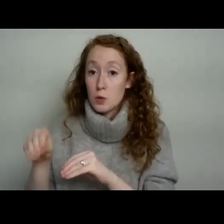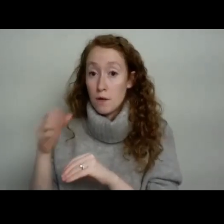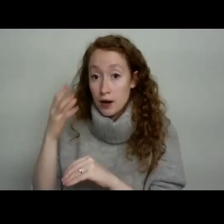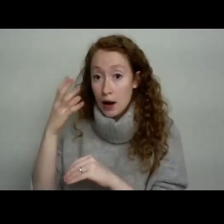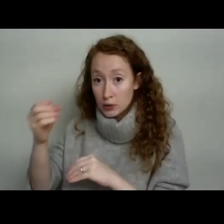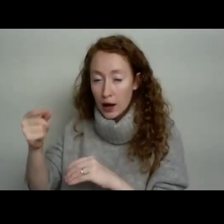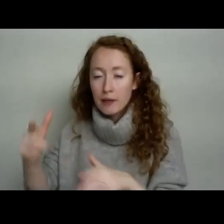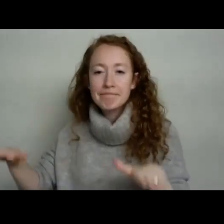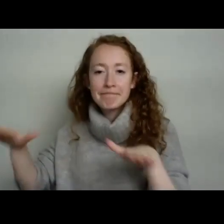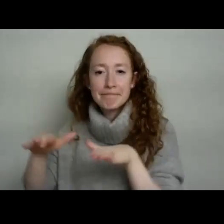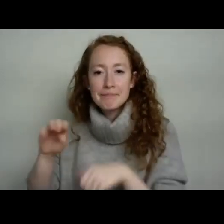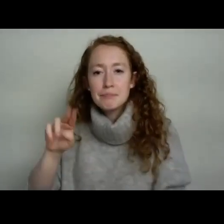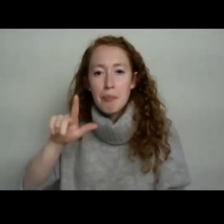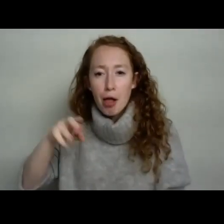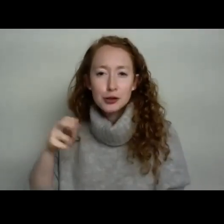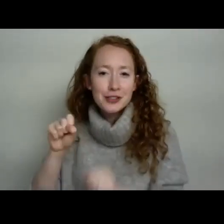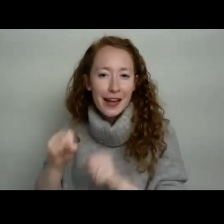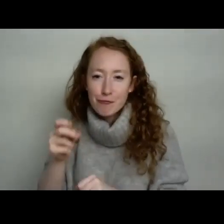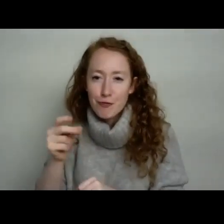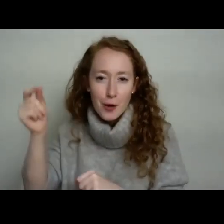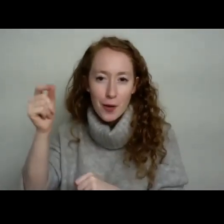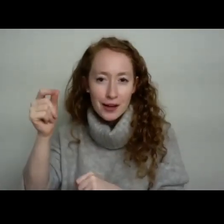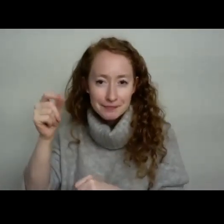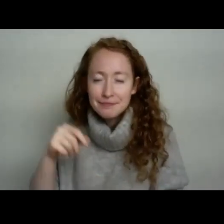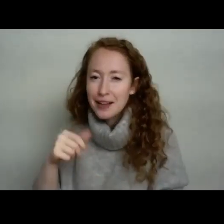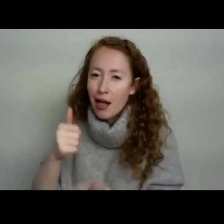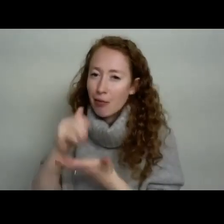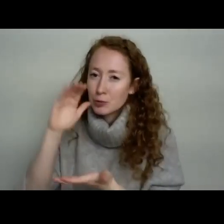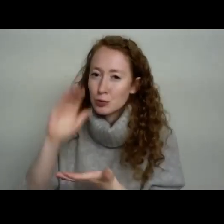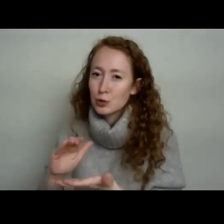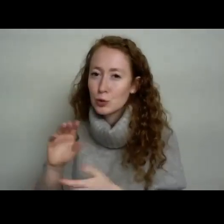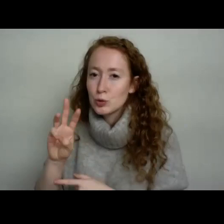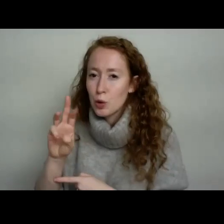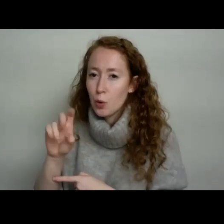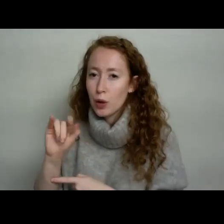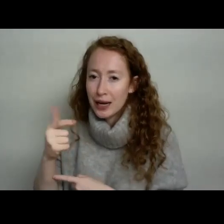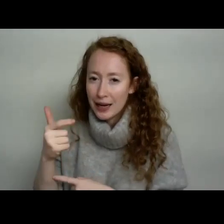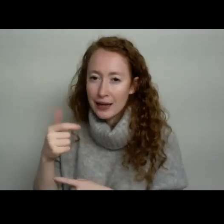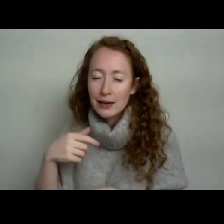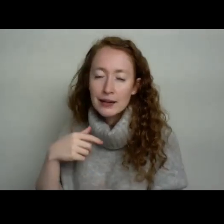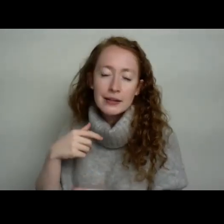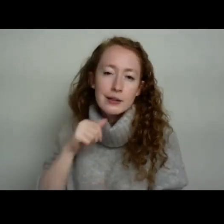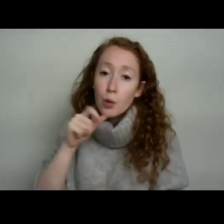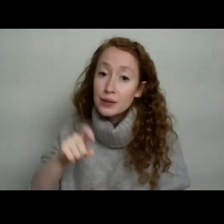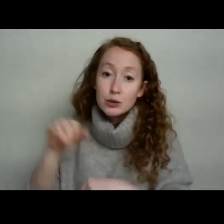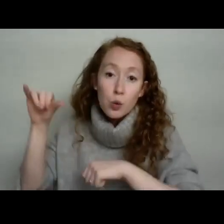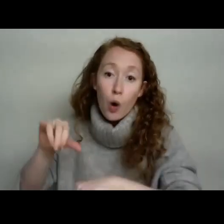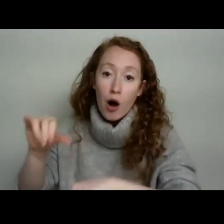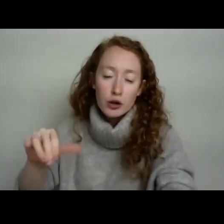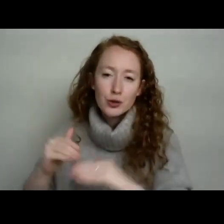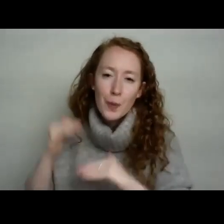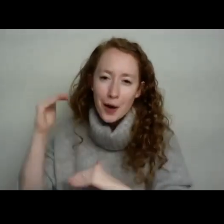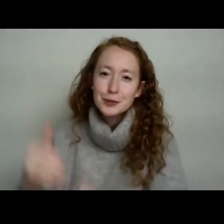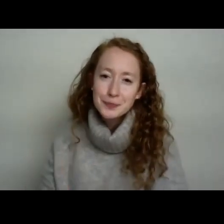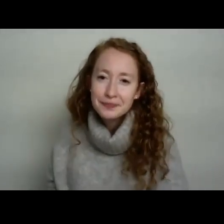straw, any number of mulch materials, it just reduces weeding and reduces the need for water. Now let's